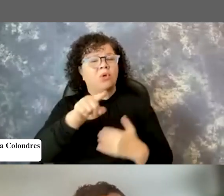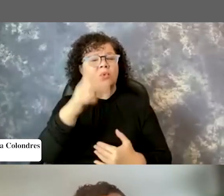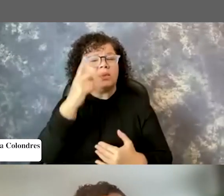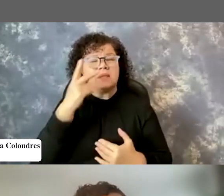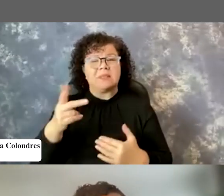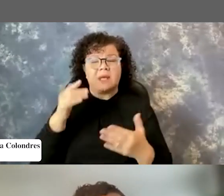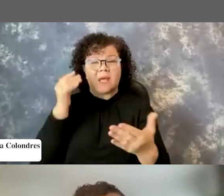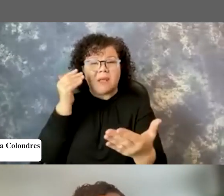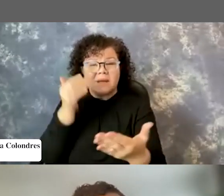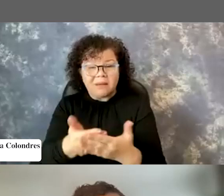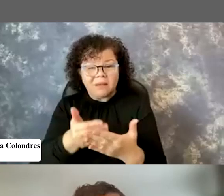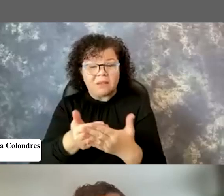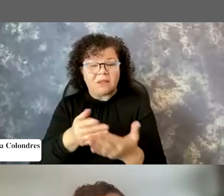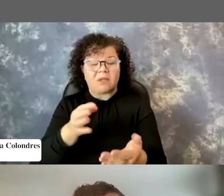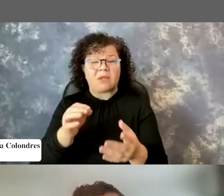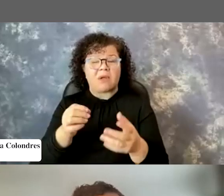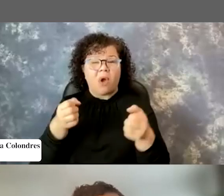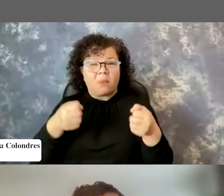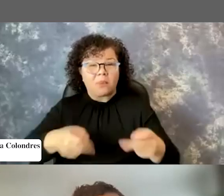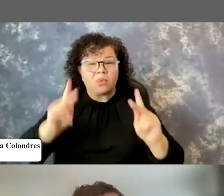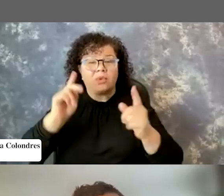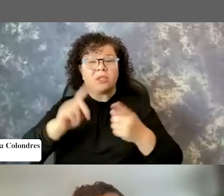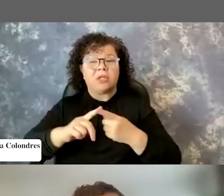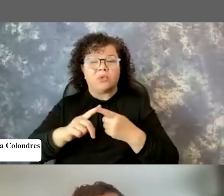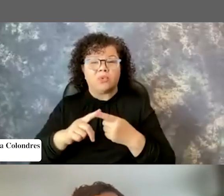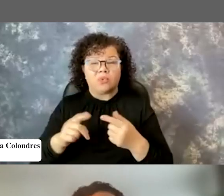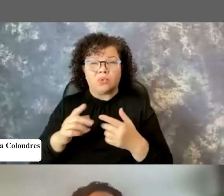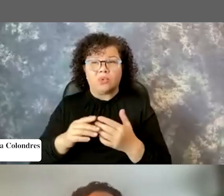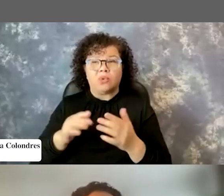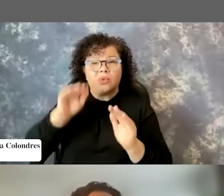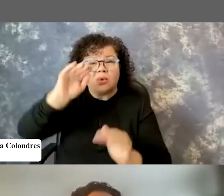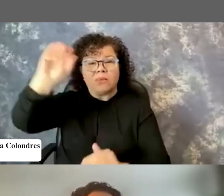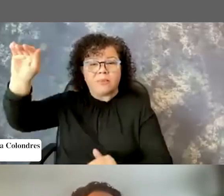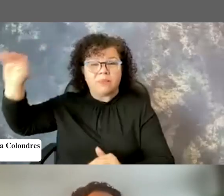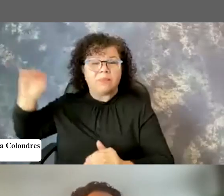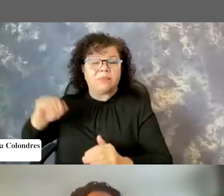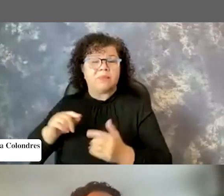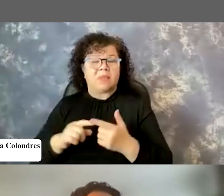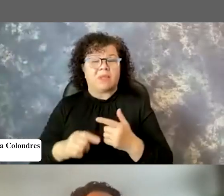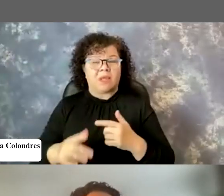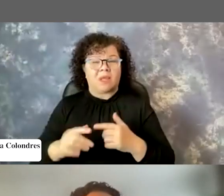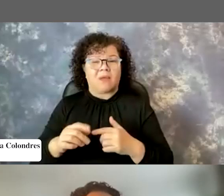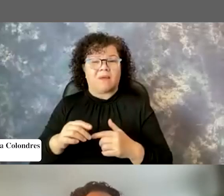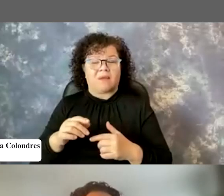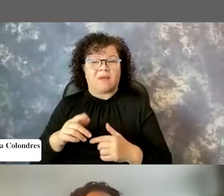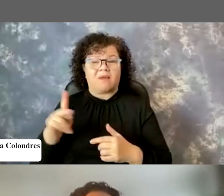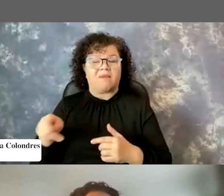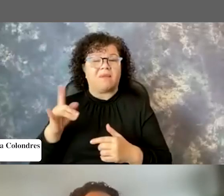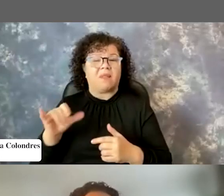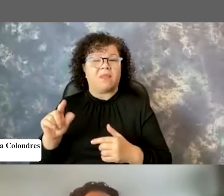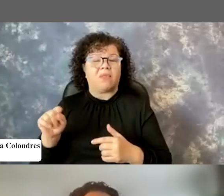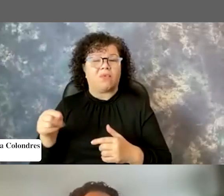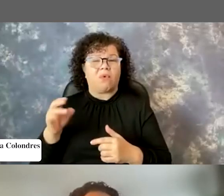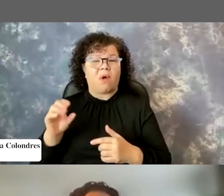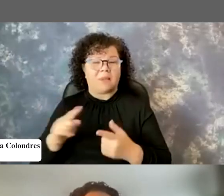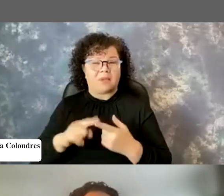near-term opportunities to shift other philanthropic organizations to follow your lead?